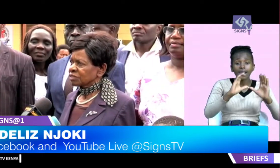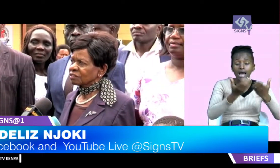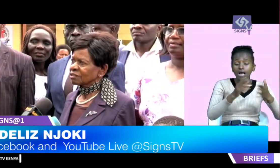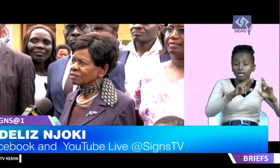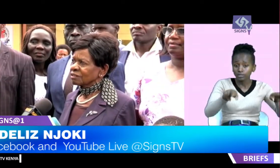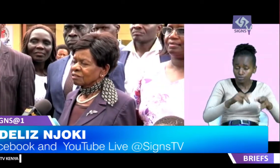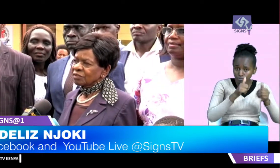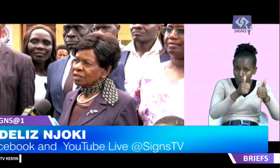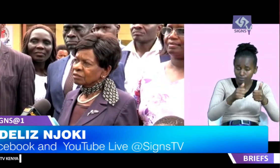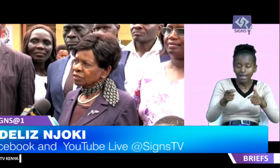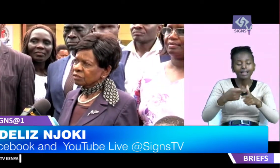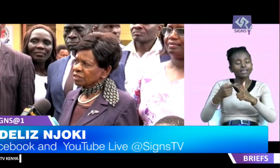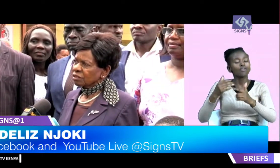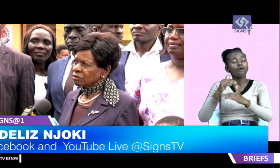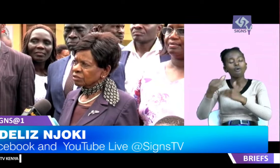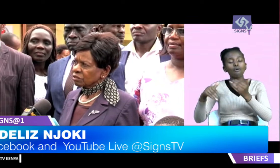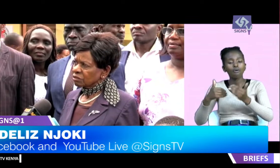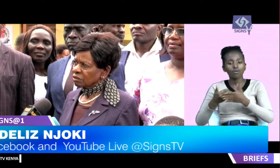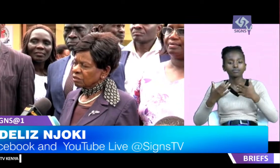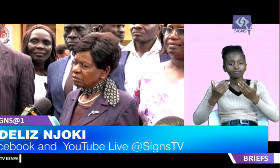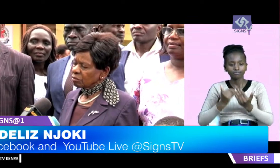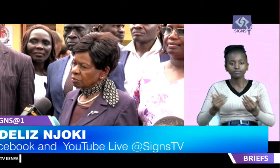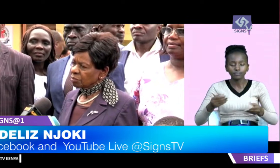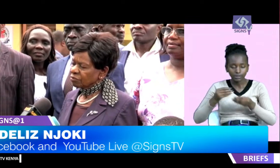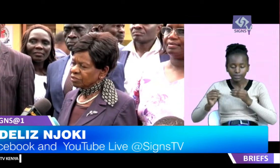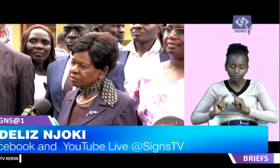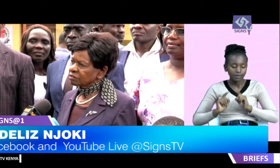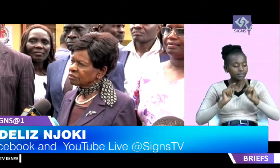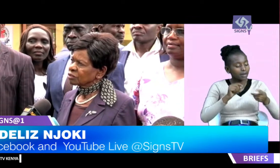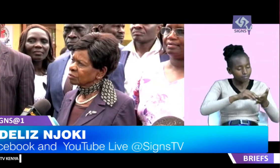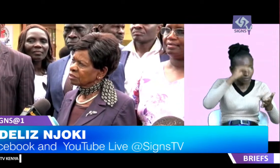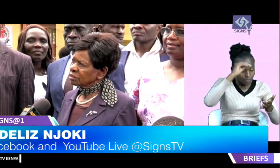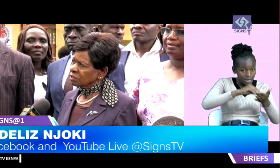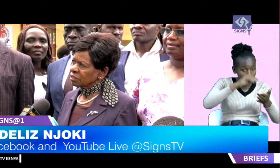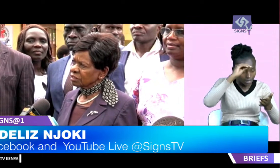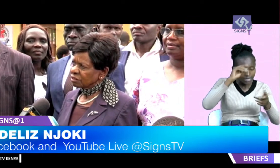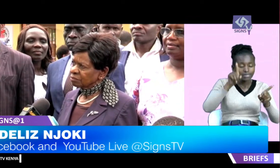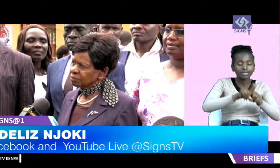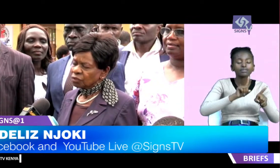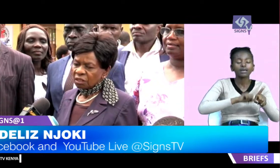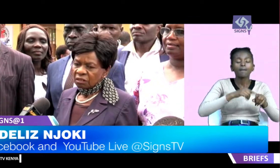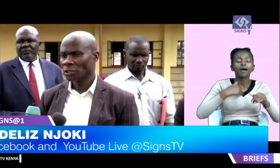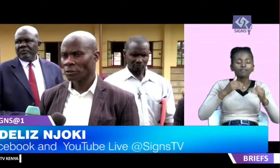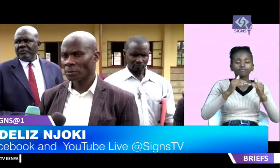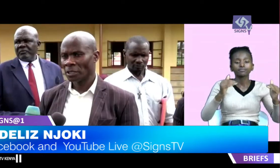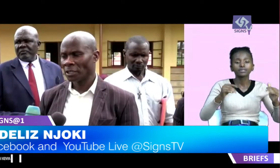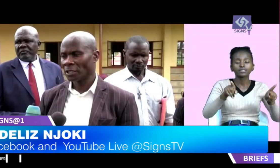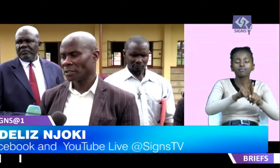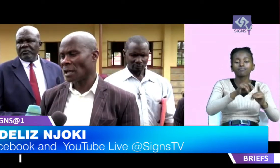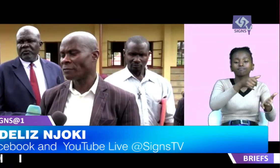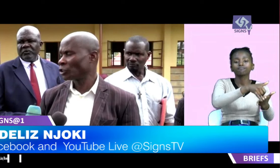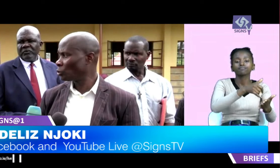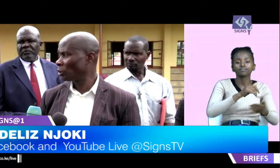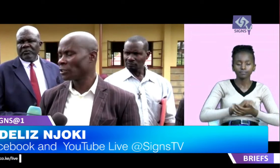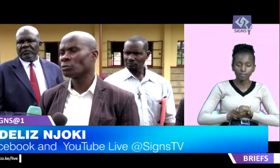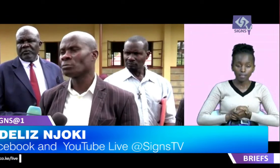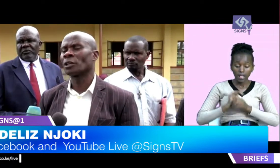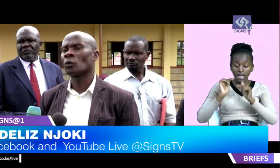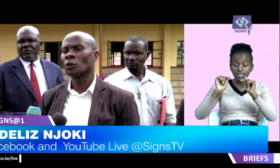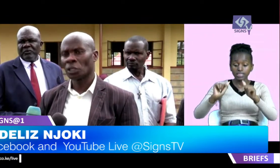inclusiveness, without which we cannot profess to be including them. So the building is having 2 classrooms and 1